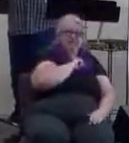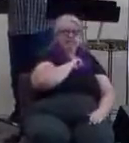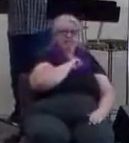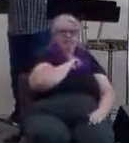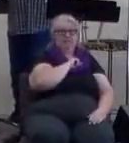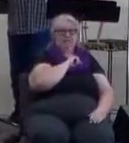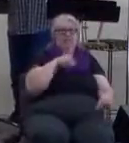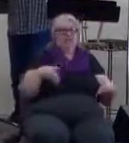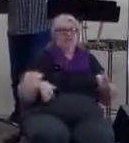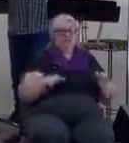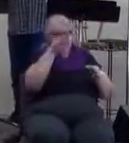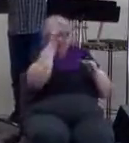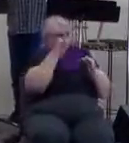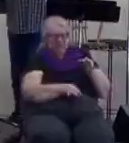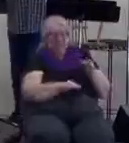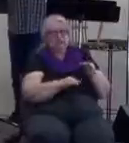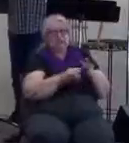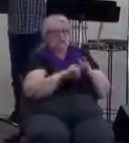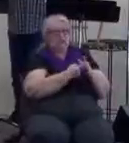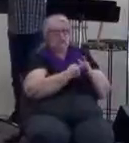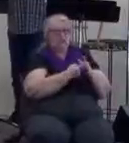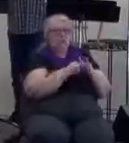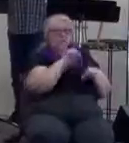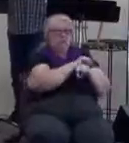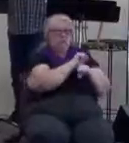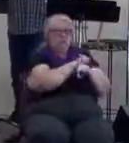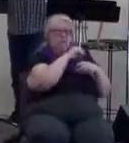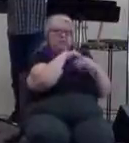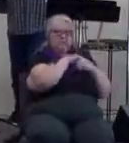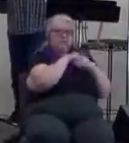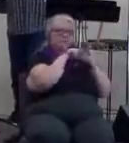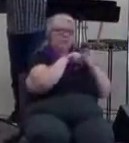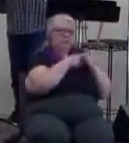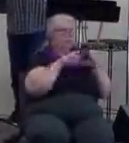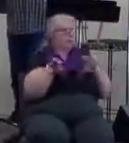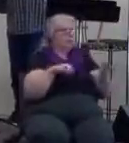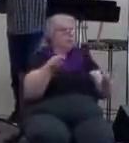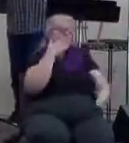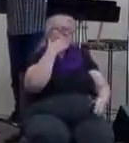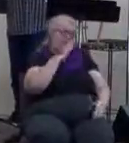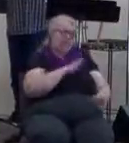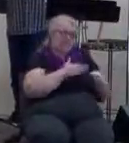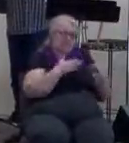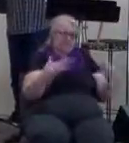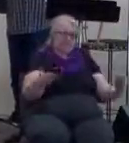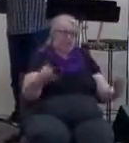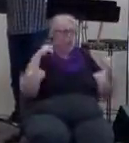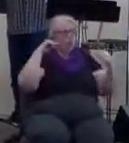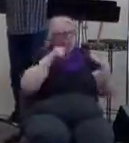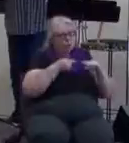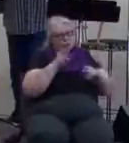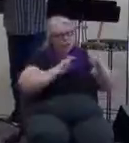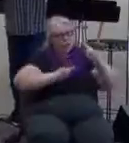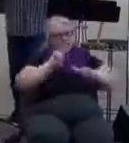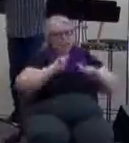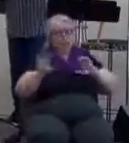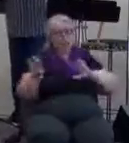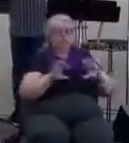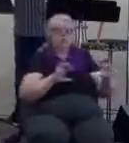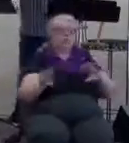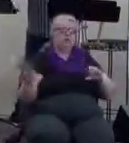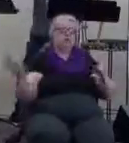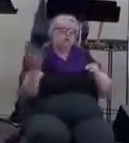let condemnation set in, then we start doing bad stuff. Hurting people and doing totally